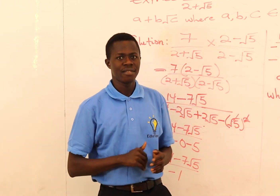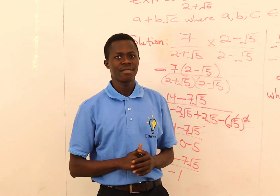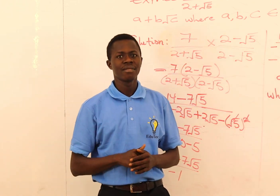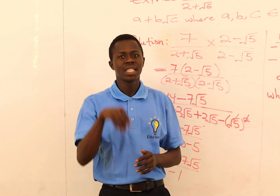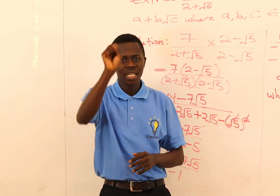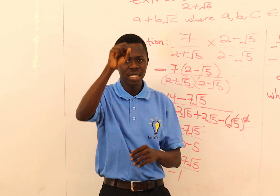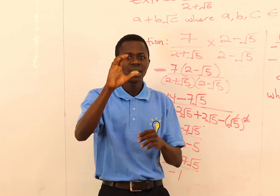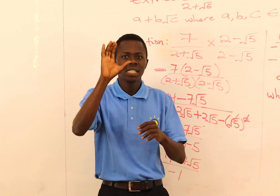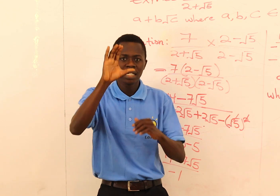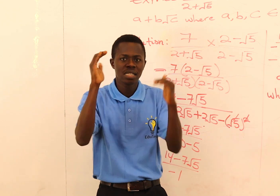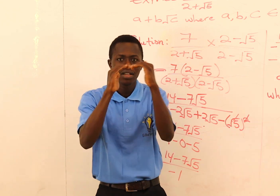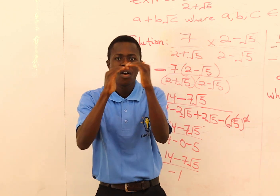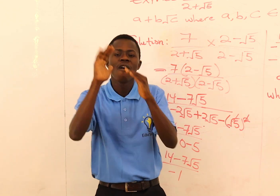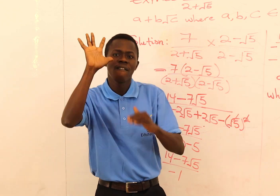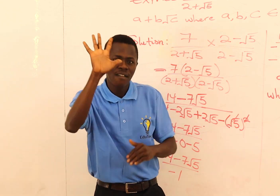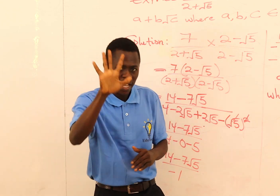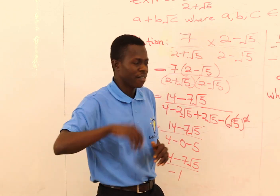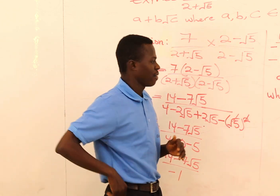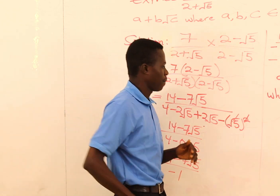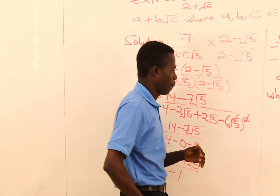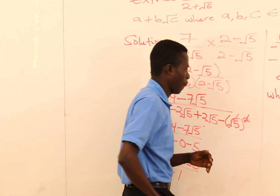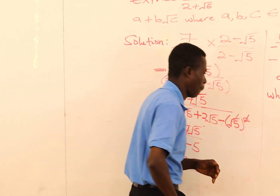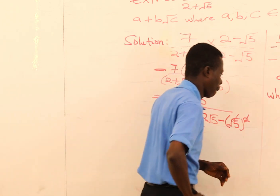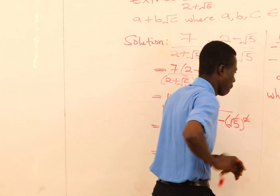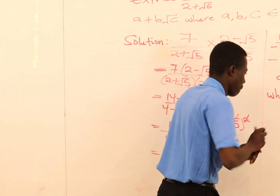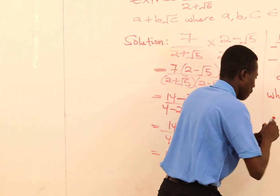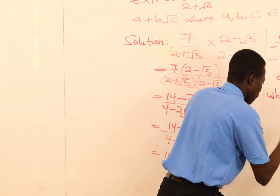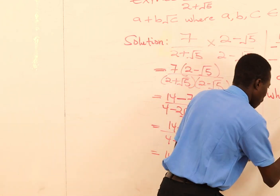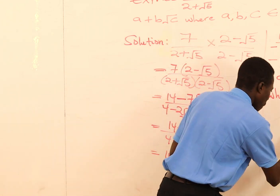answer is 5. So C equals 5.